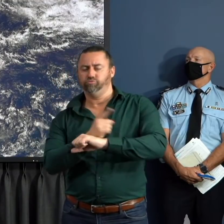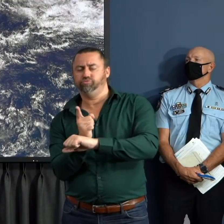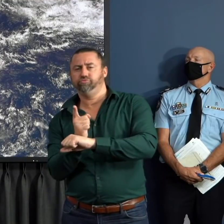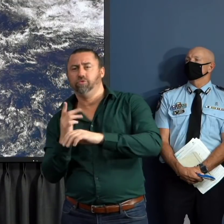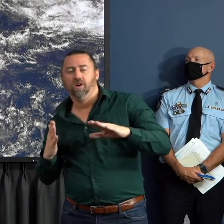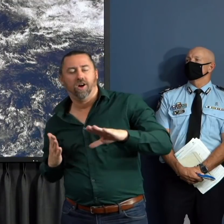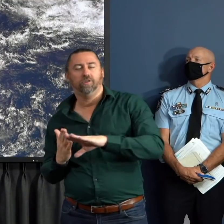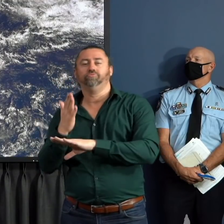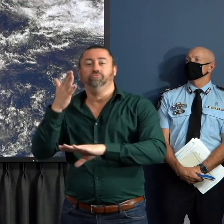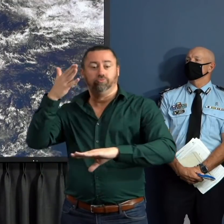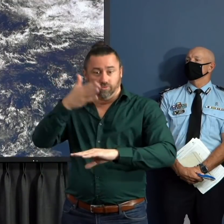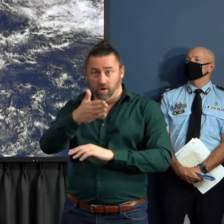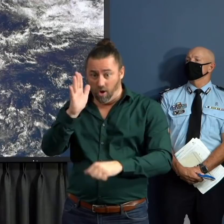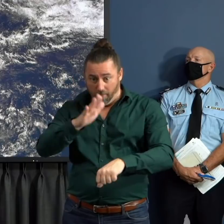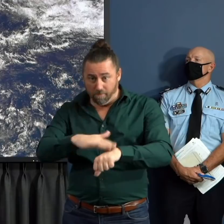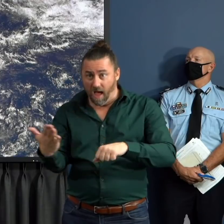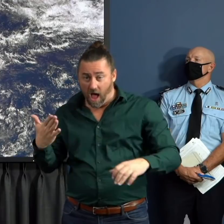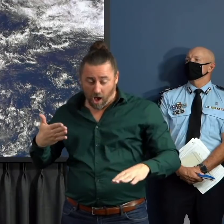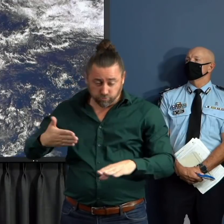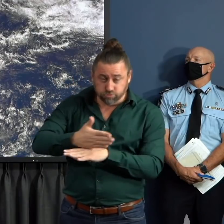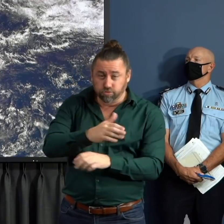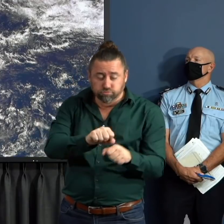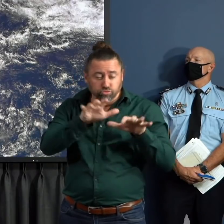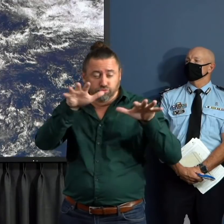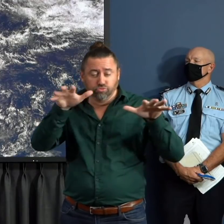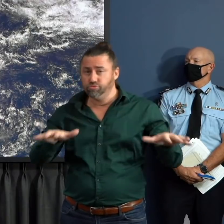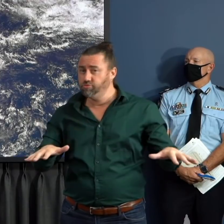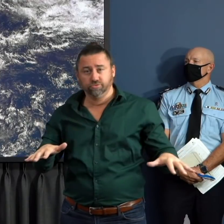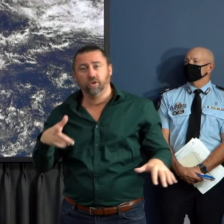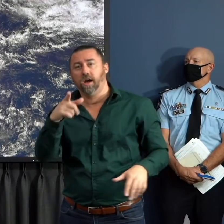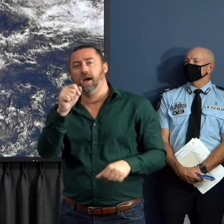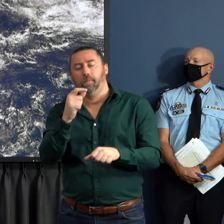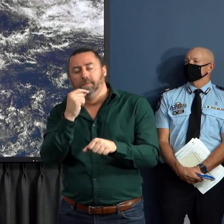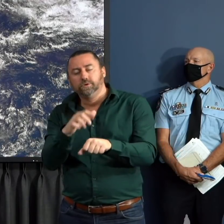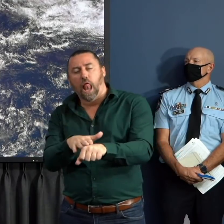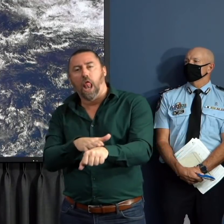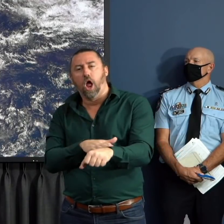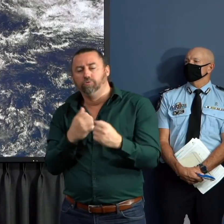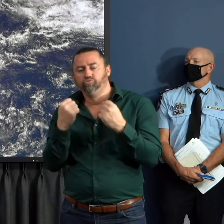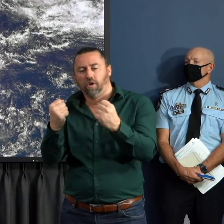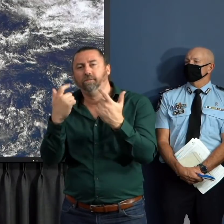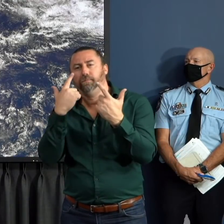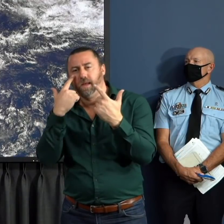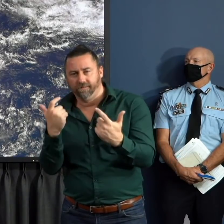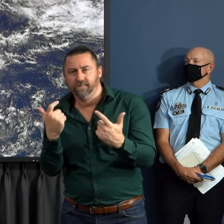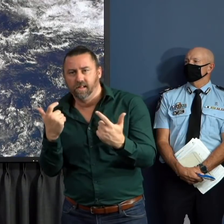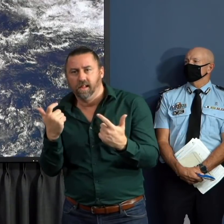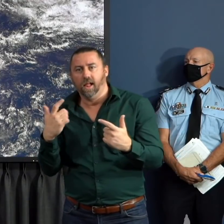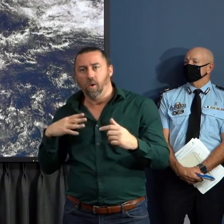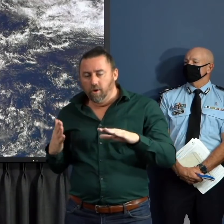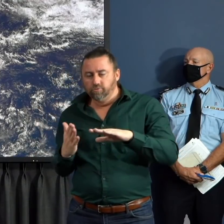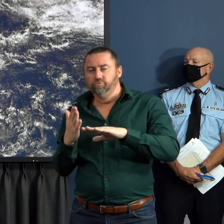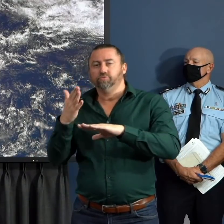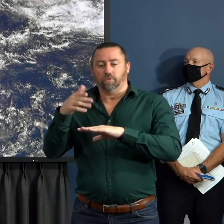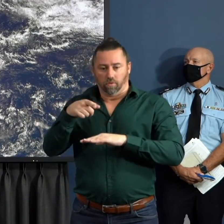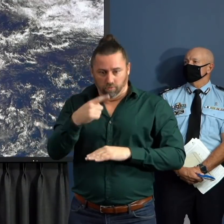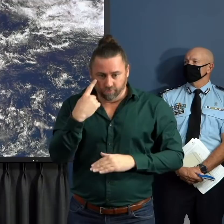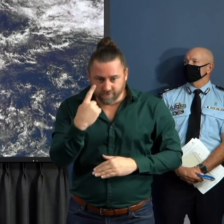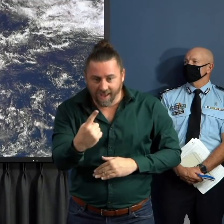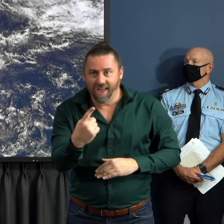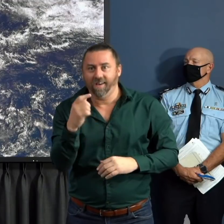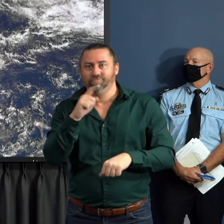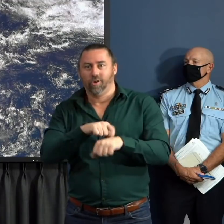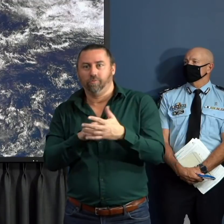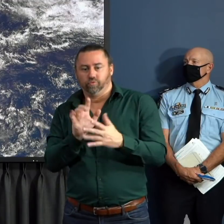it. We don't want any further deaths in terms of people driving through floodwaters. There have been 6 tragedies, and there is still a lot of danger right